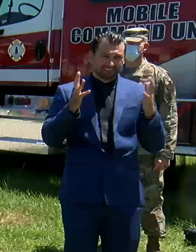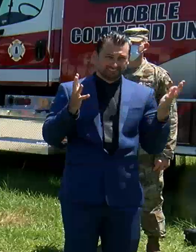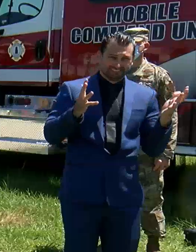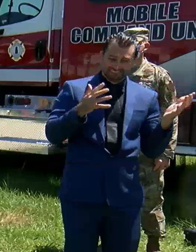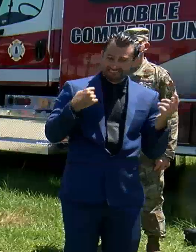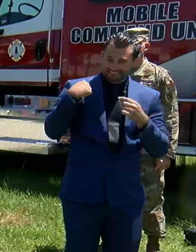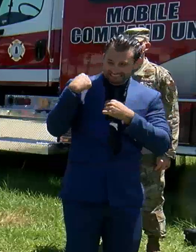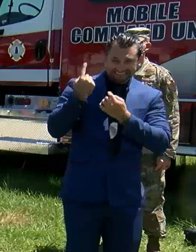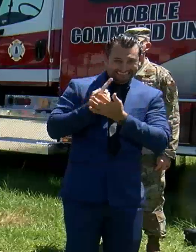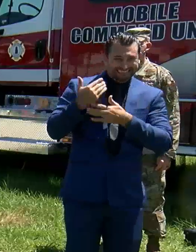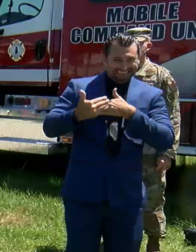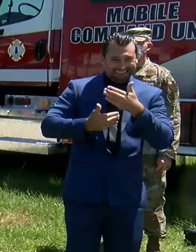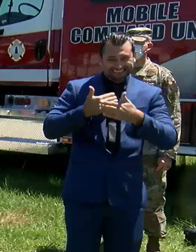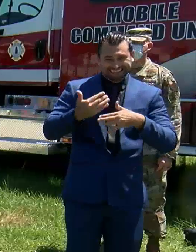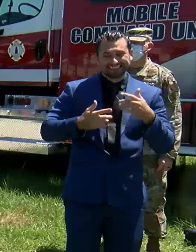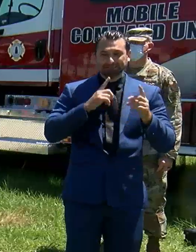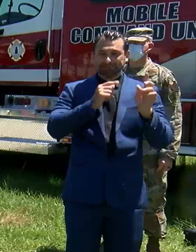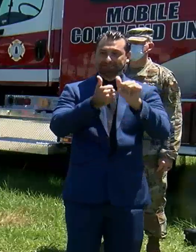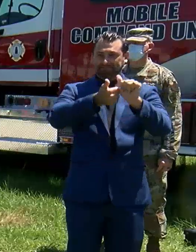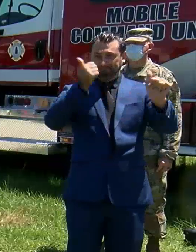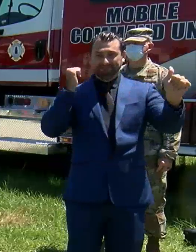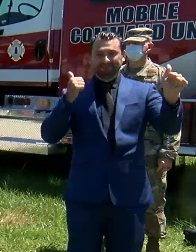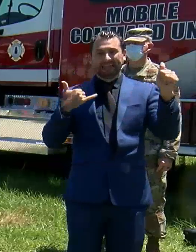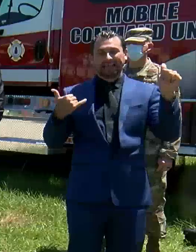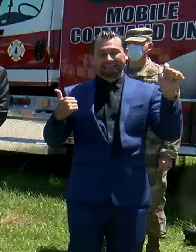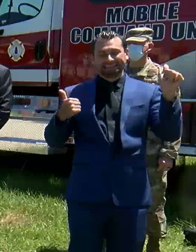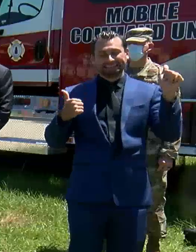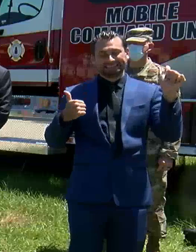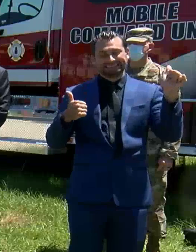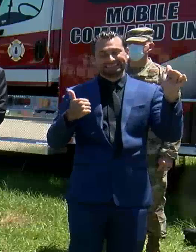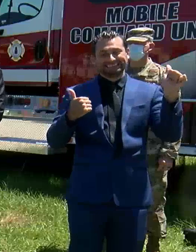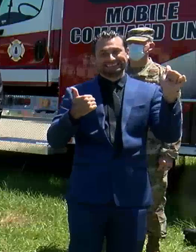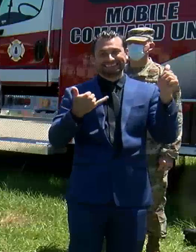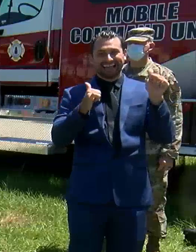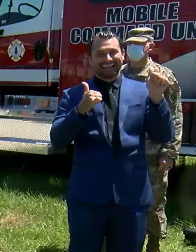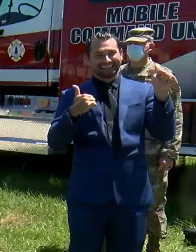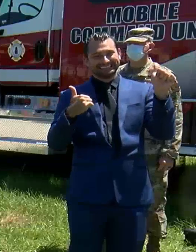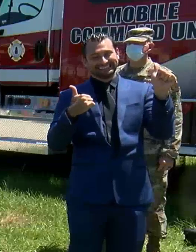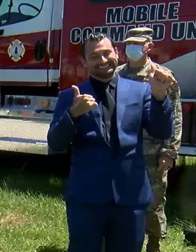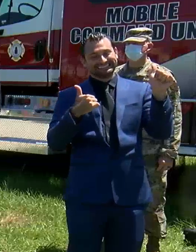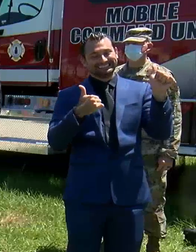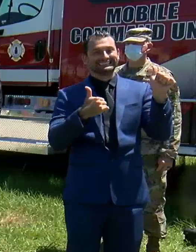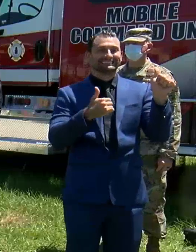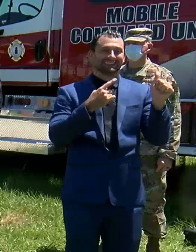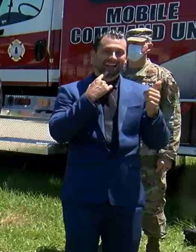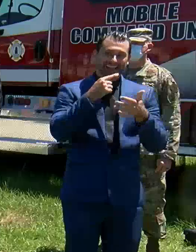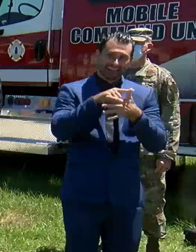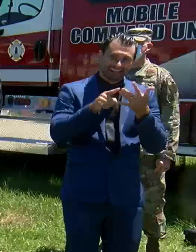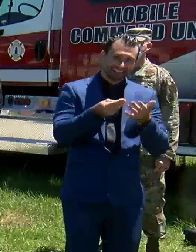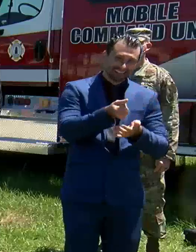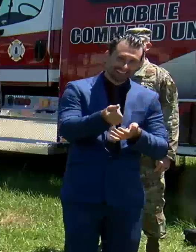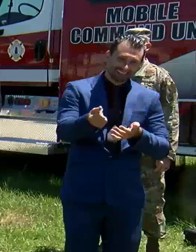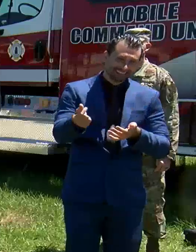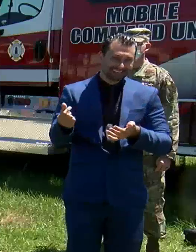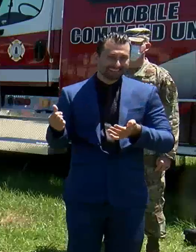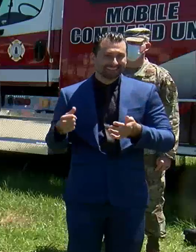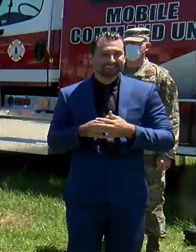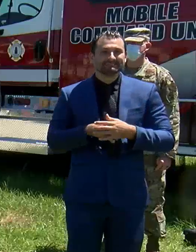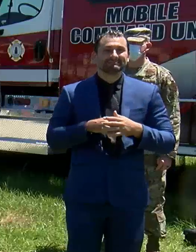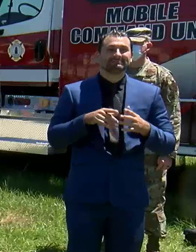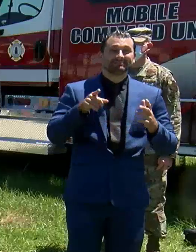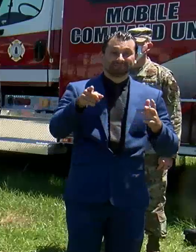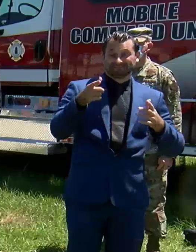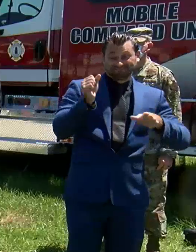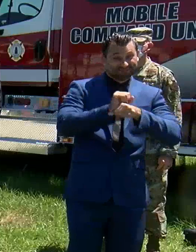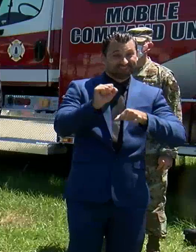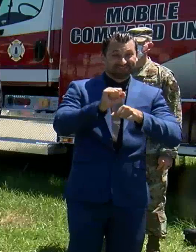good spot. Not there yet. There's going to be more done on the system over the weekend. But what they're doing on the weekends, because you've seen some major spikes